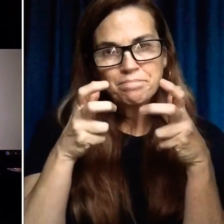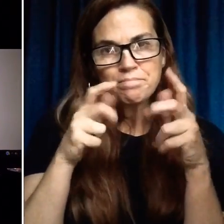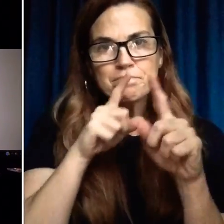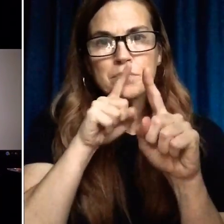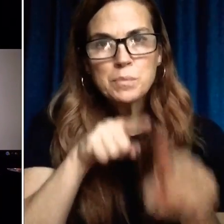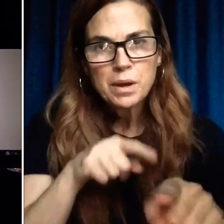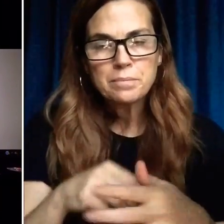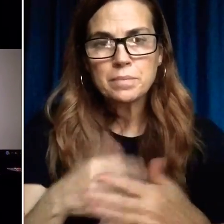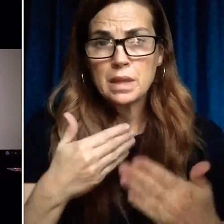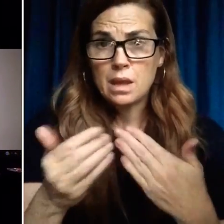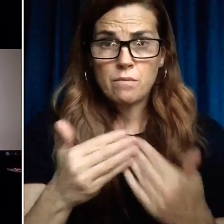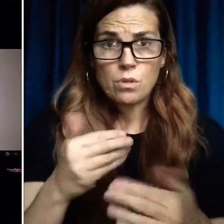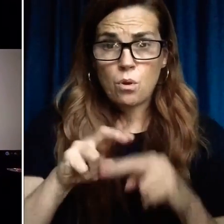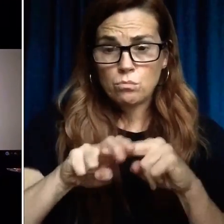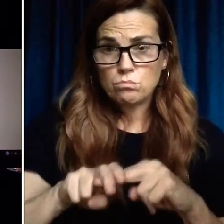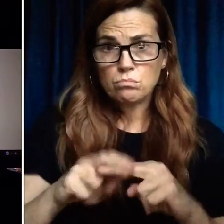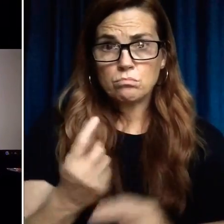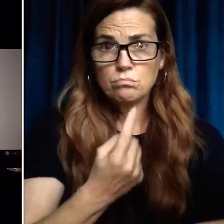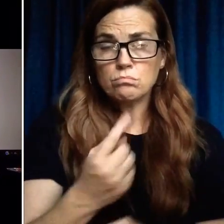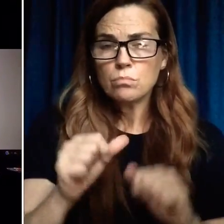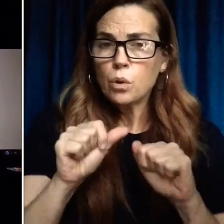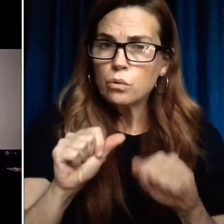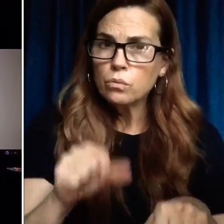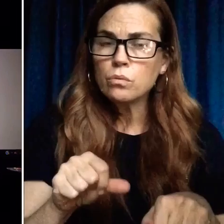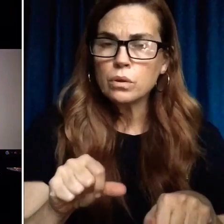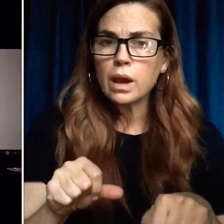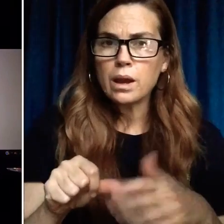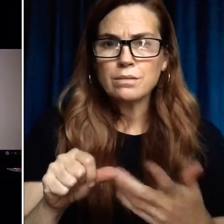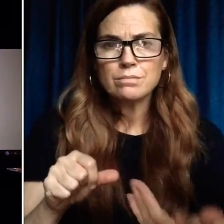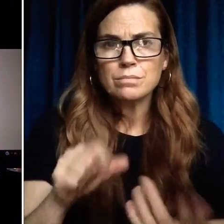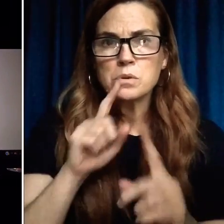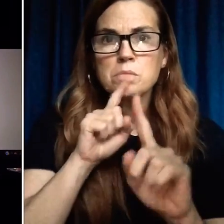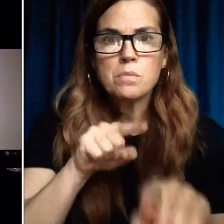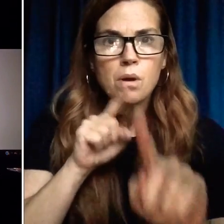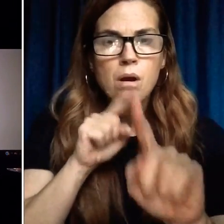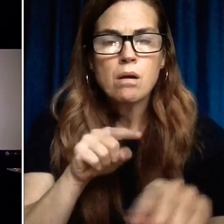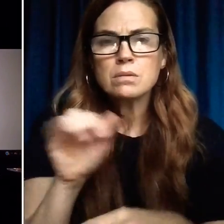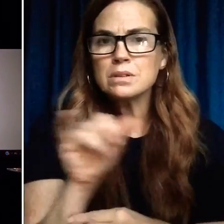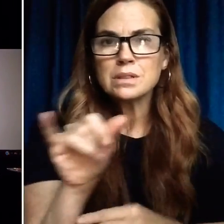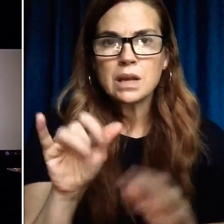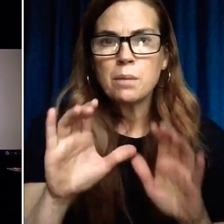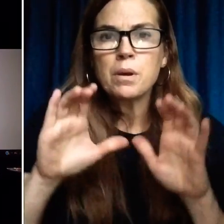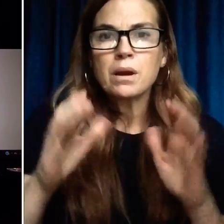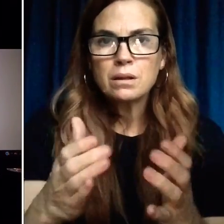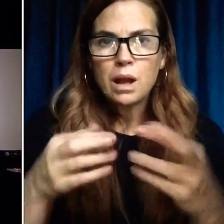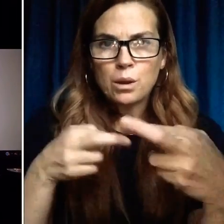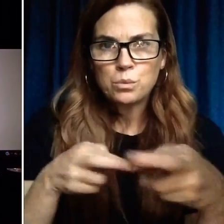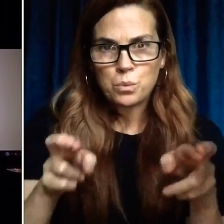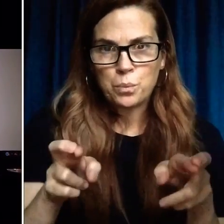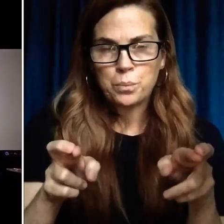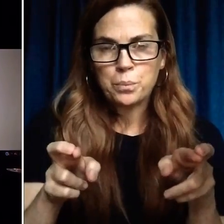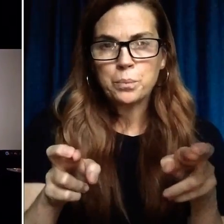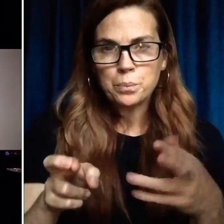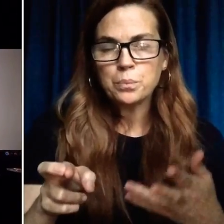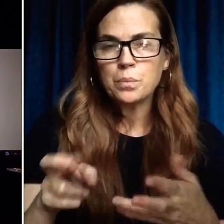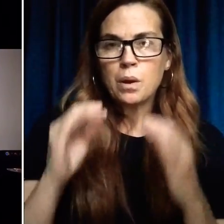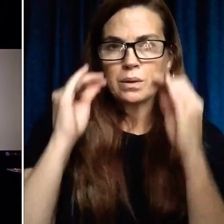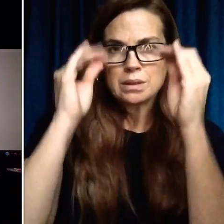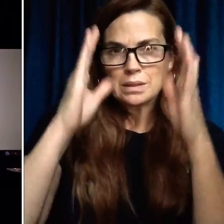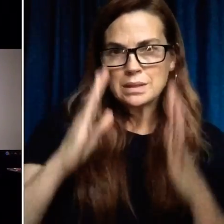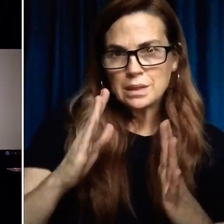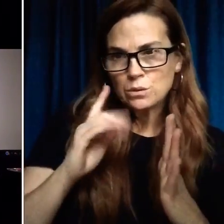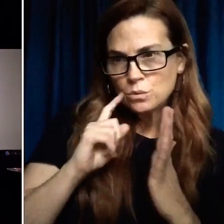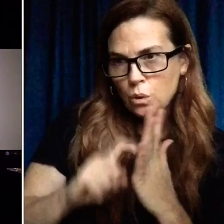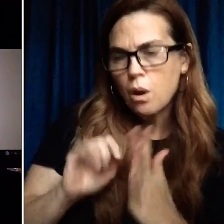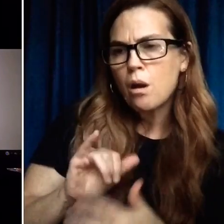react to what you are hearing. Even though you're alone, you can react just the way that you would in the classroom. This way, your teacher